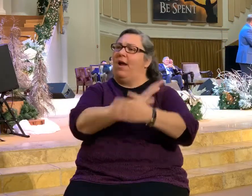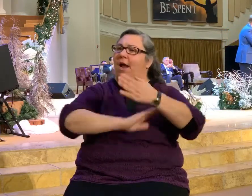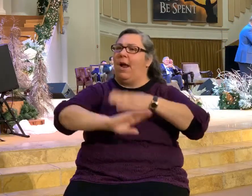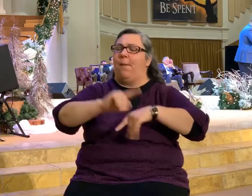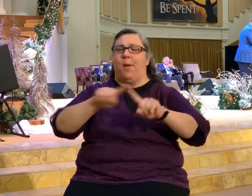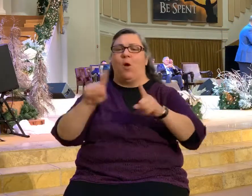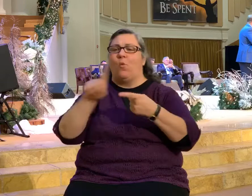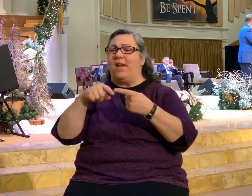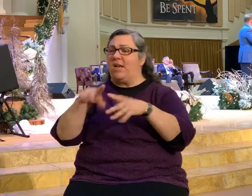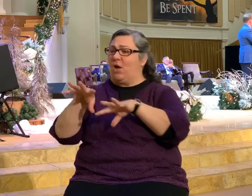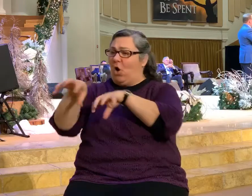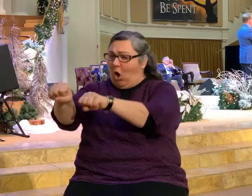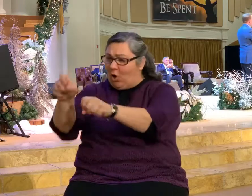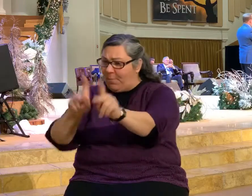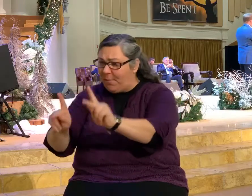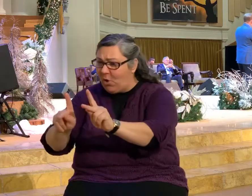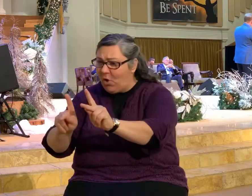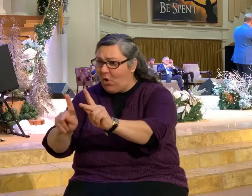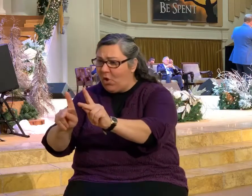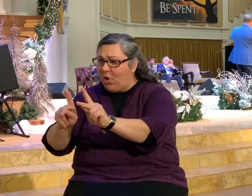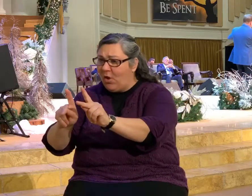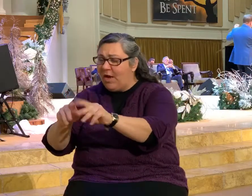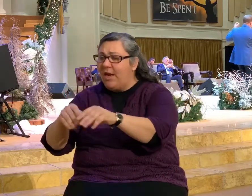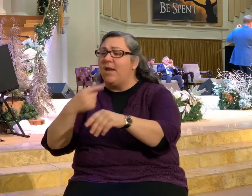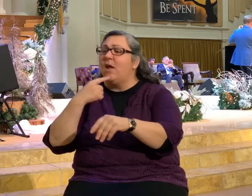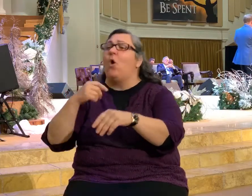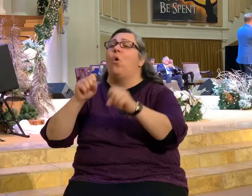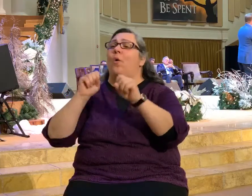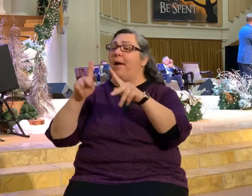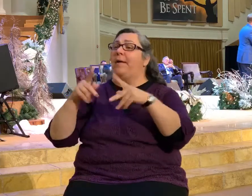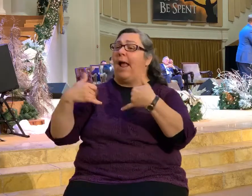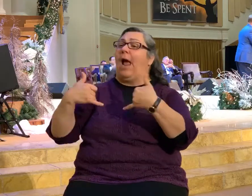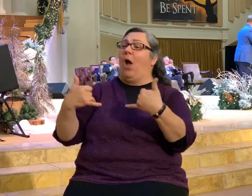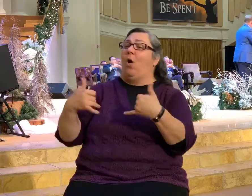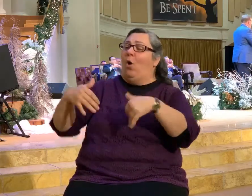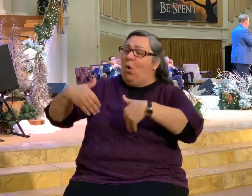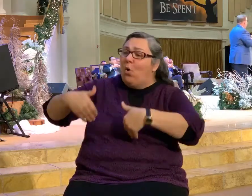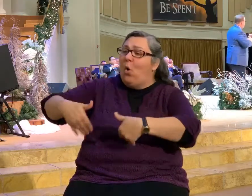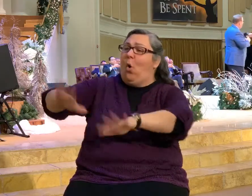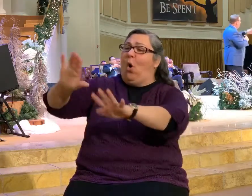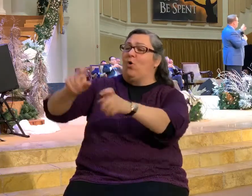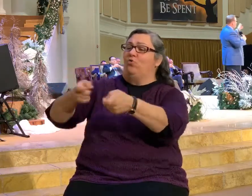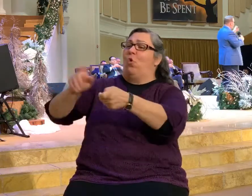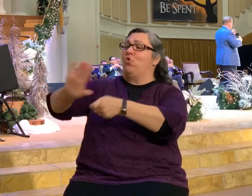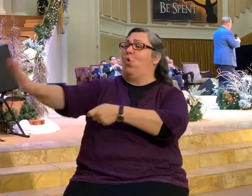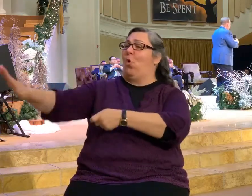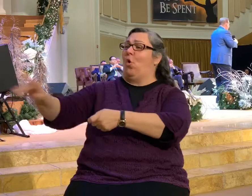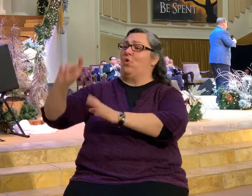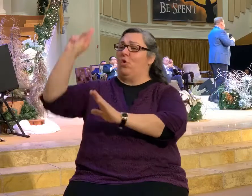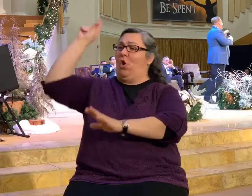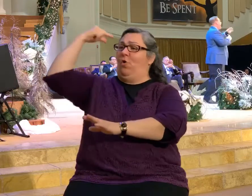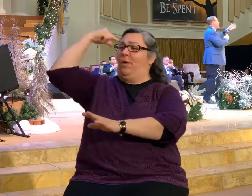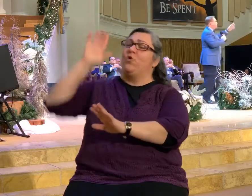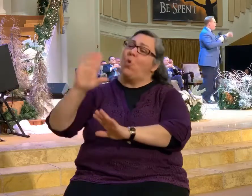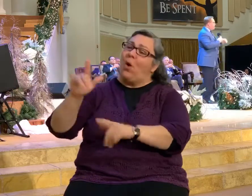a people, he would release them to run their own government. He would release them and would allow their language to remain. He would allow them to hold